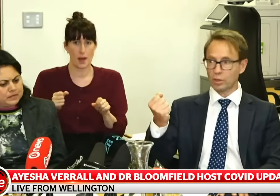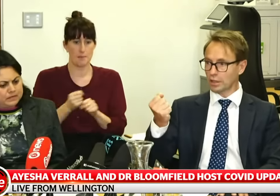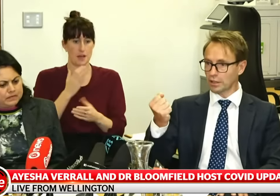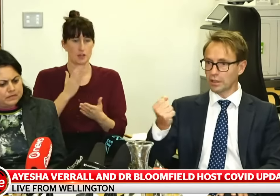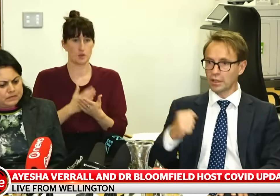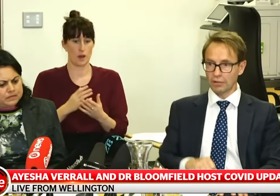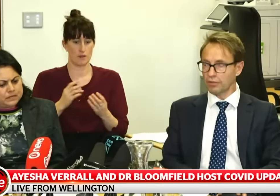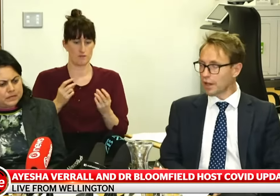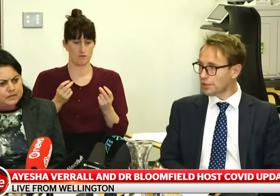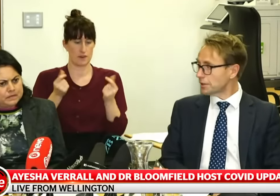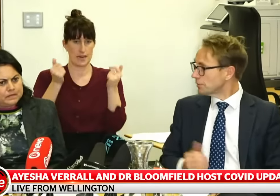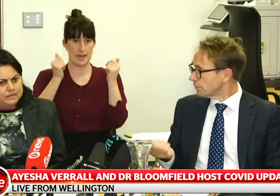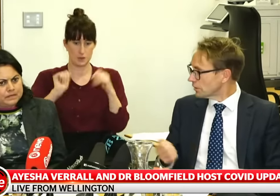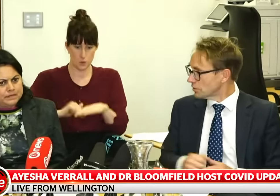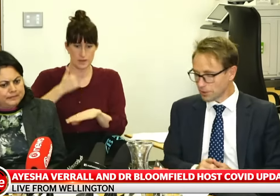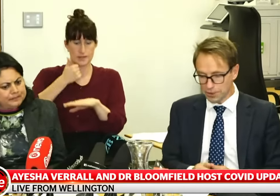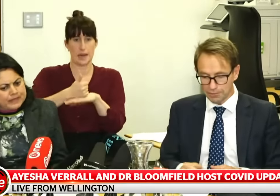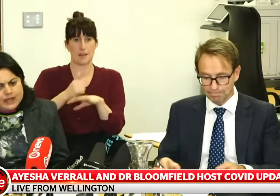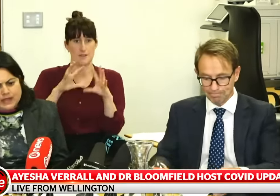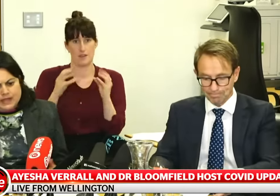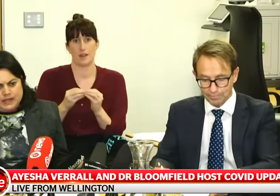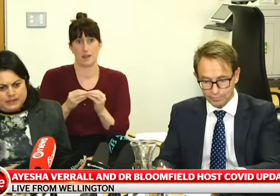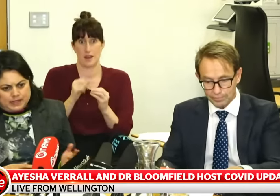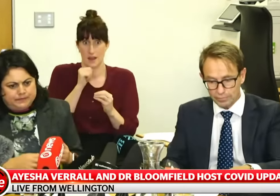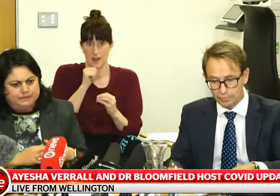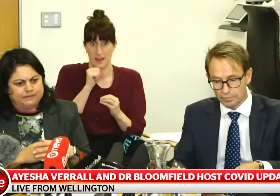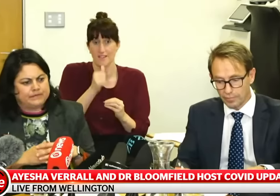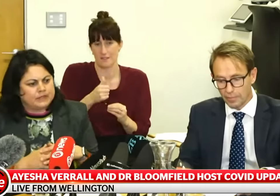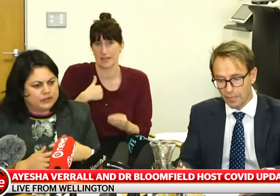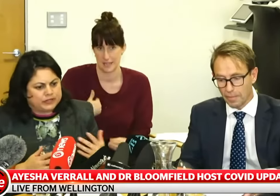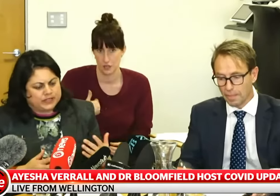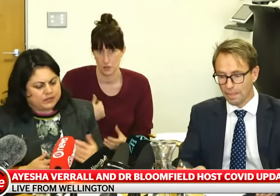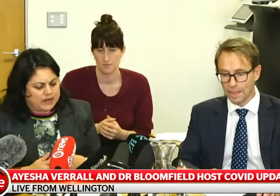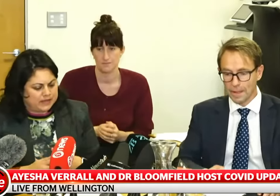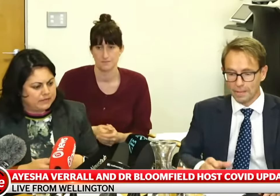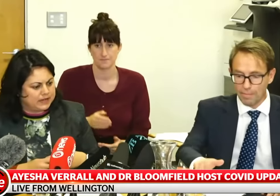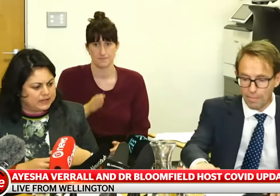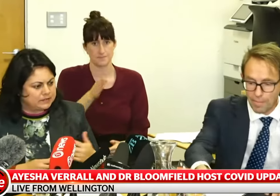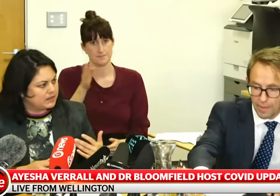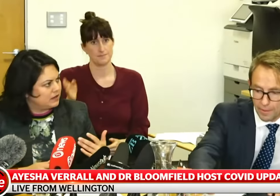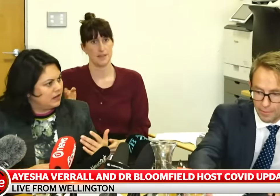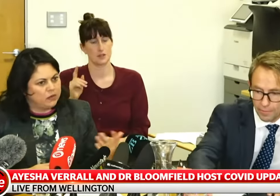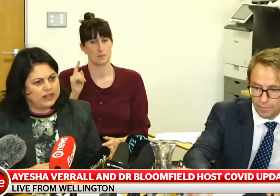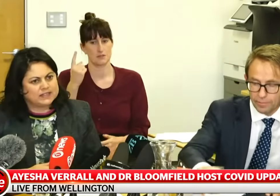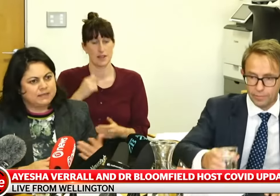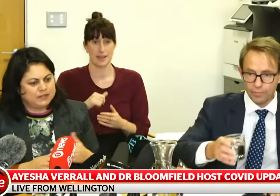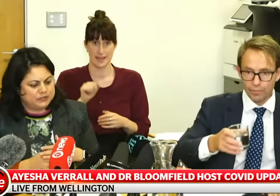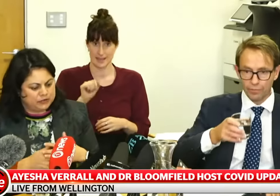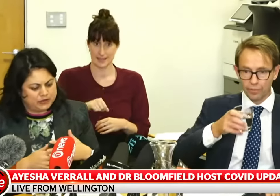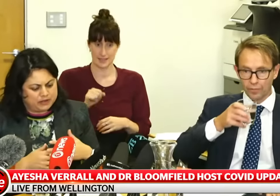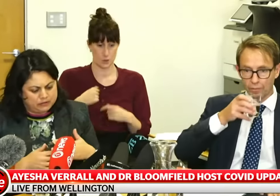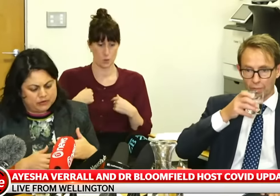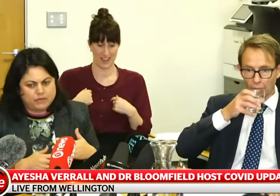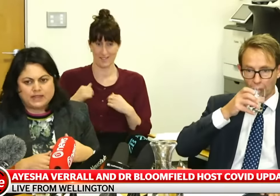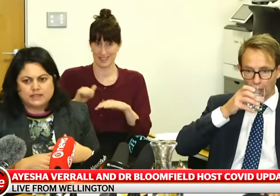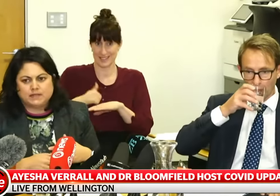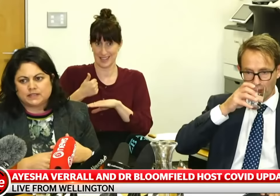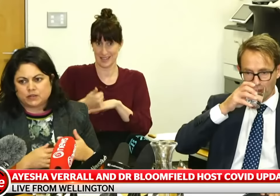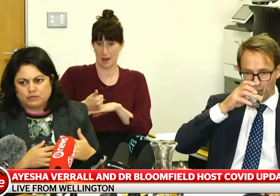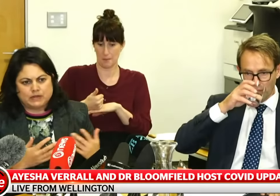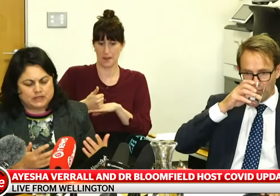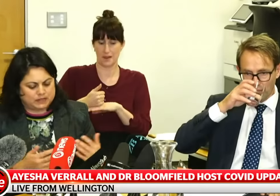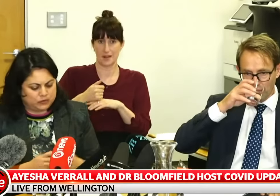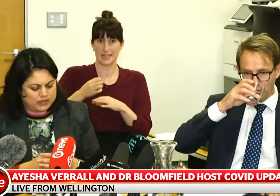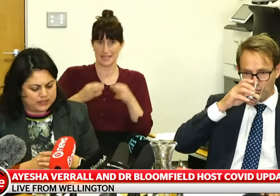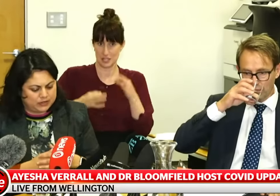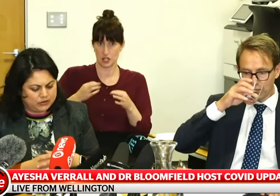stand up quickly if they are needed. Back to you, Minister. And indeed, those decision-making mechanisms are well established through the pandemic,